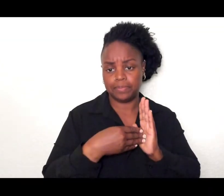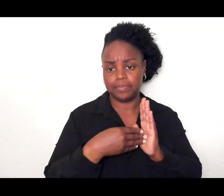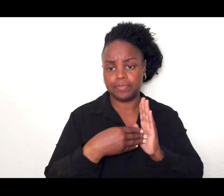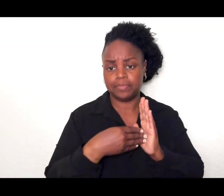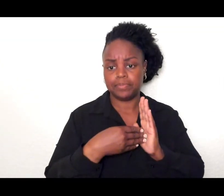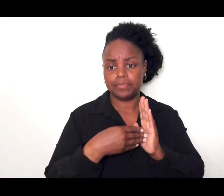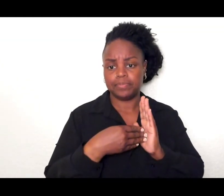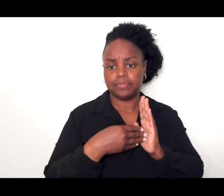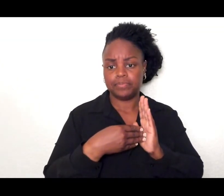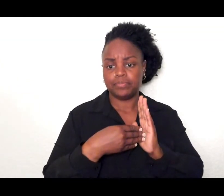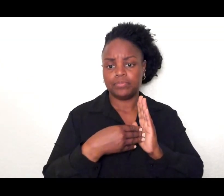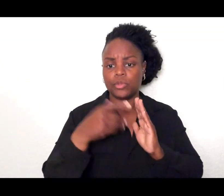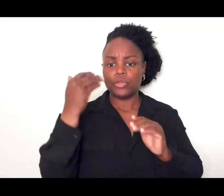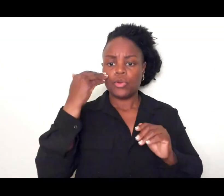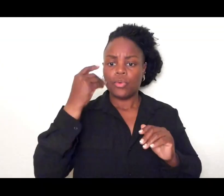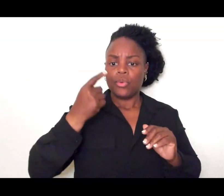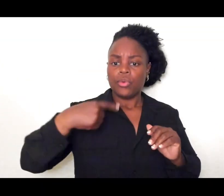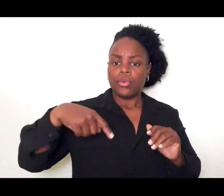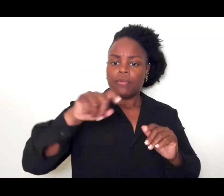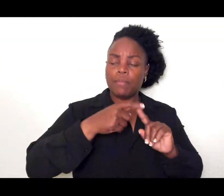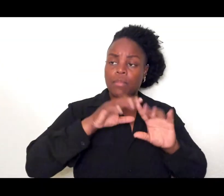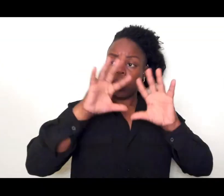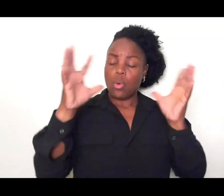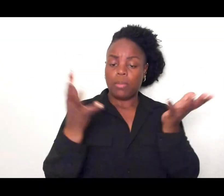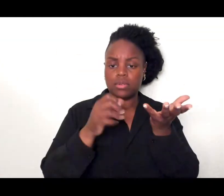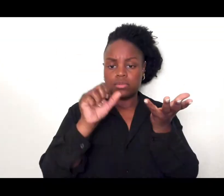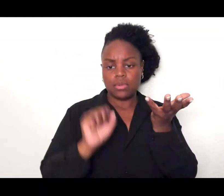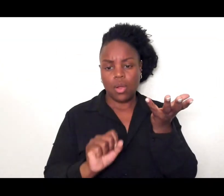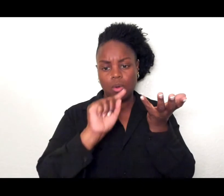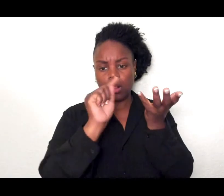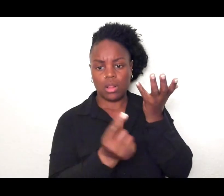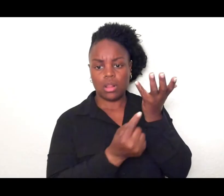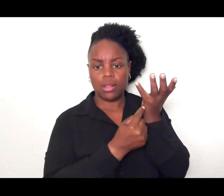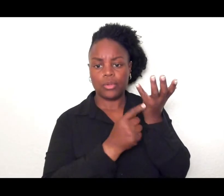Our sexuality is different.